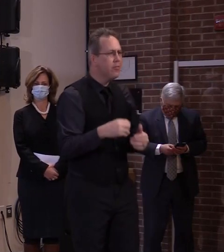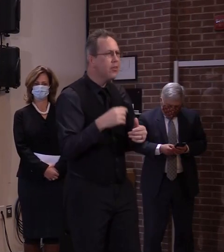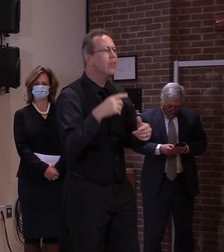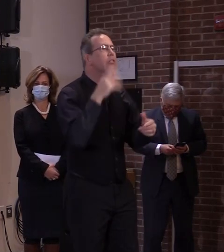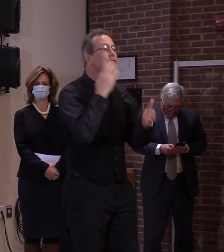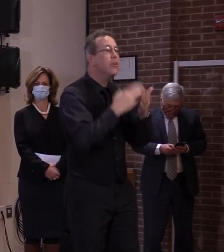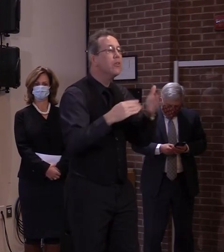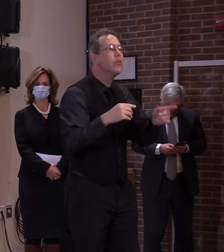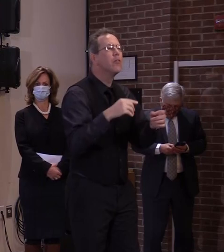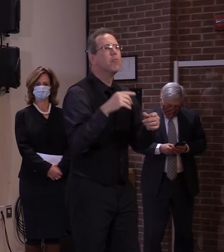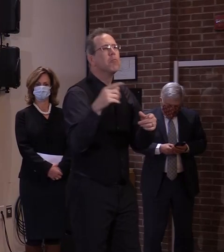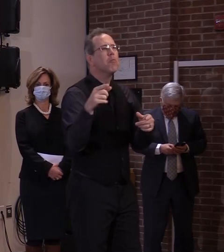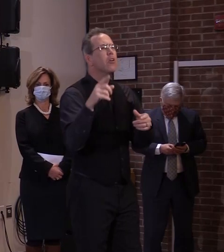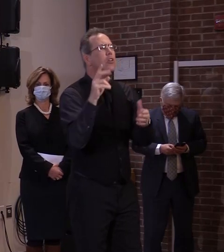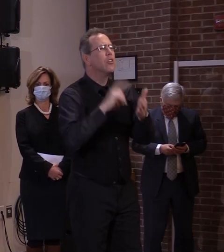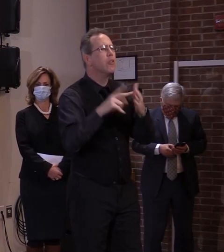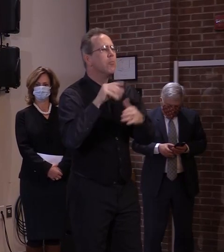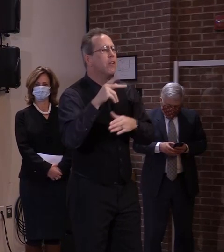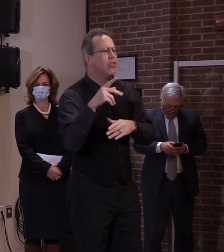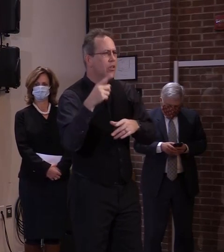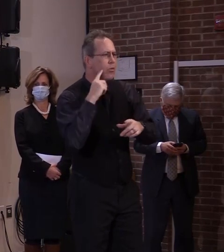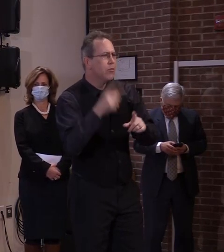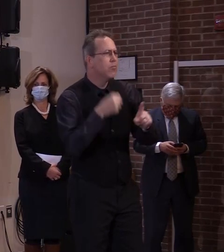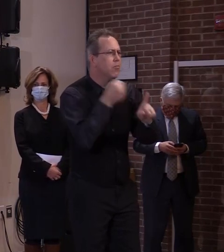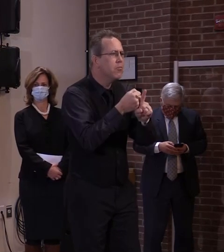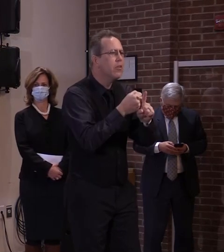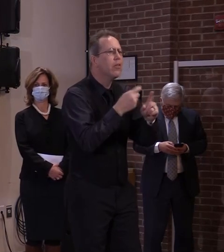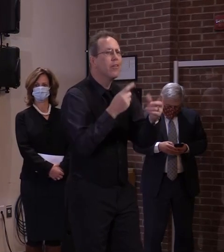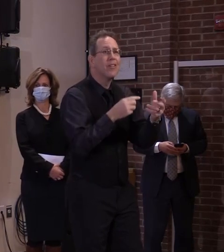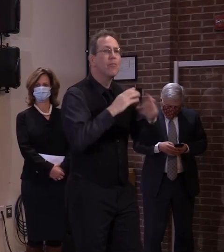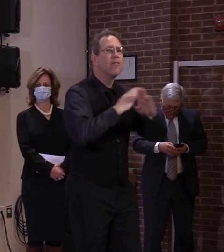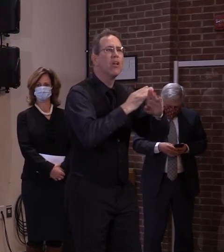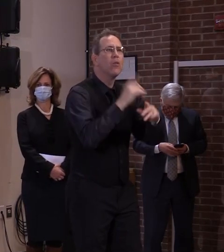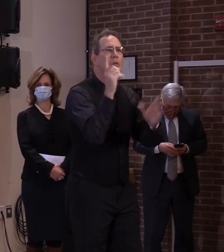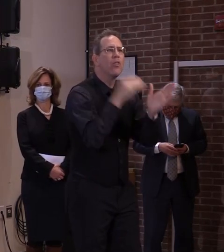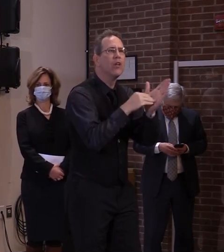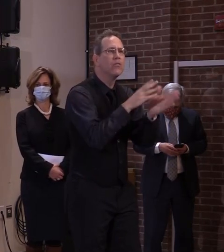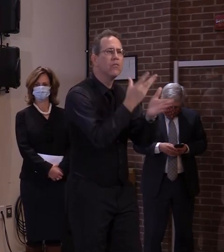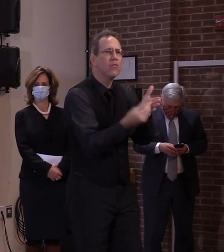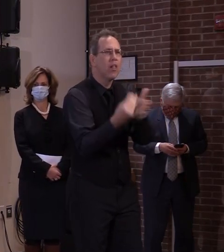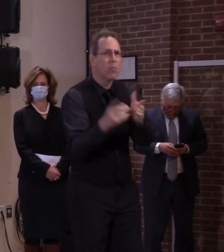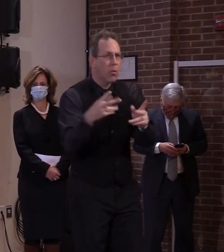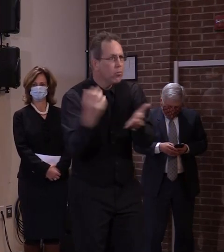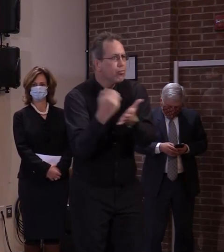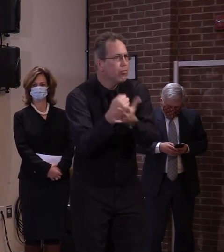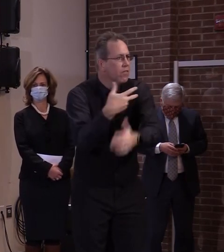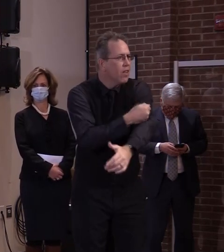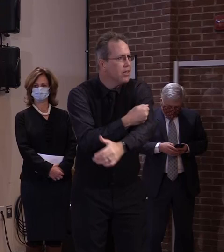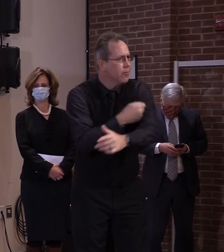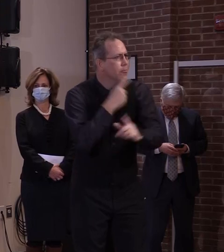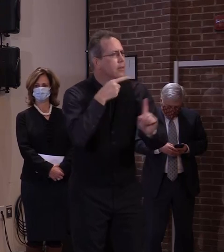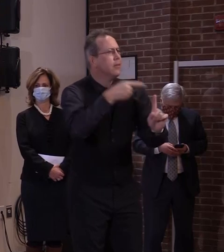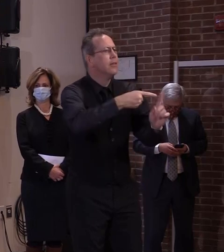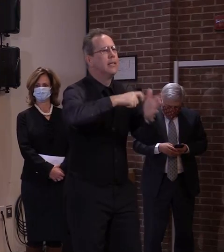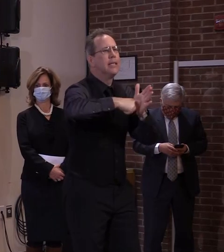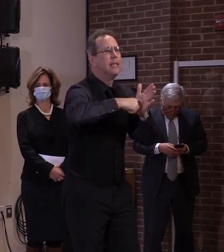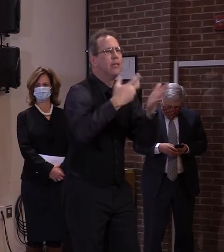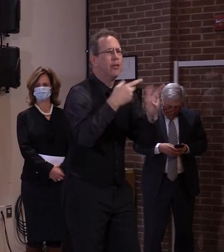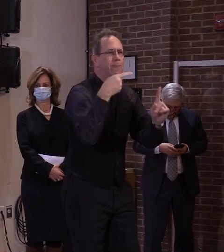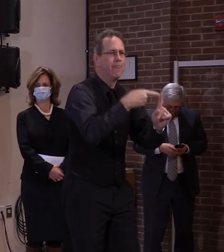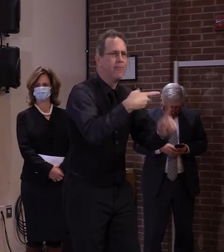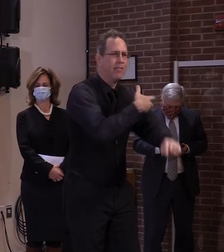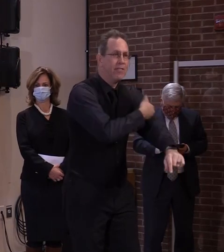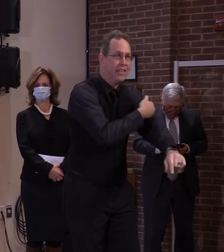from death due to COVID. 1,000. I know it seems like a decade ago, but it's